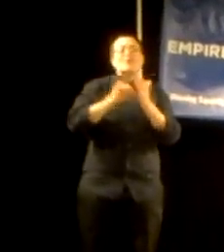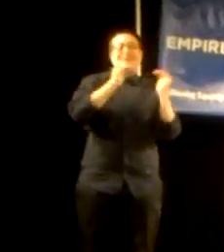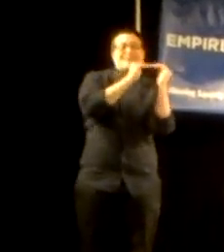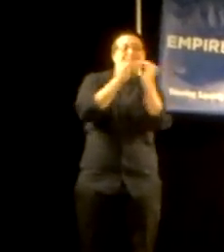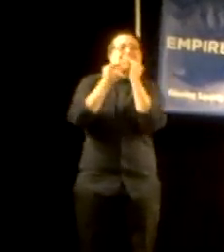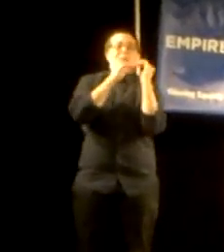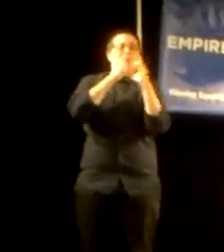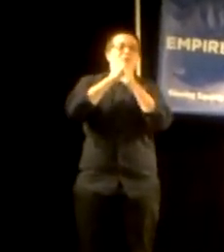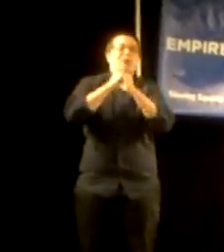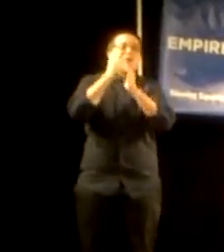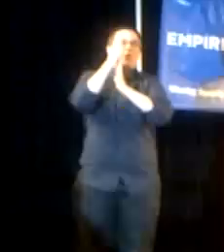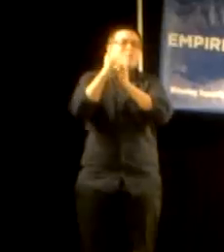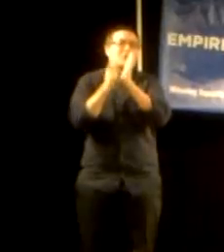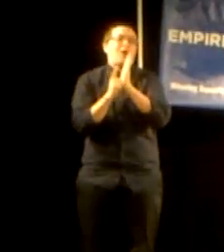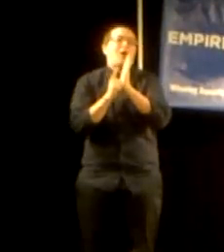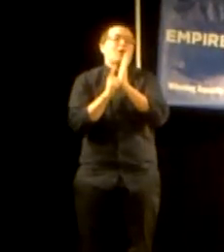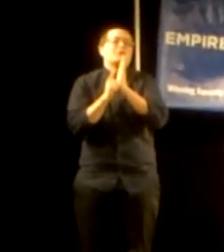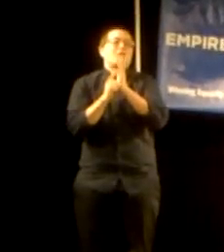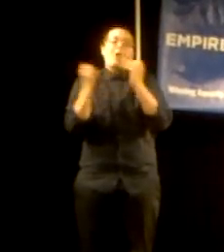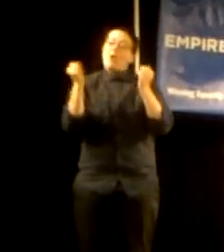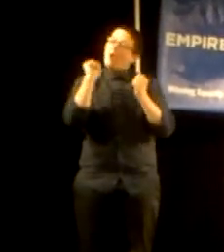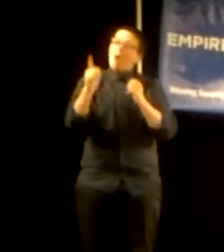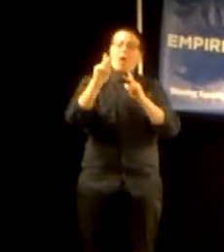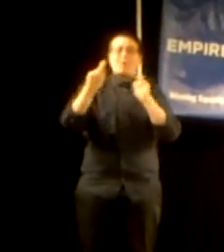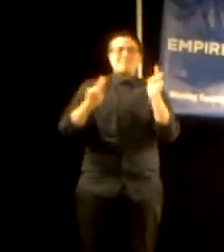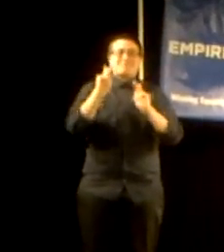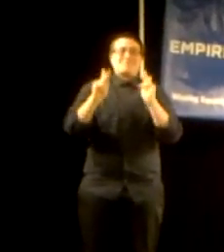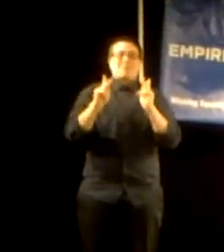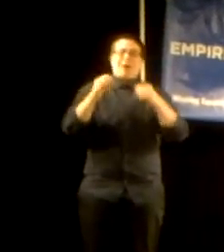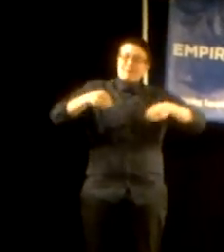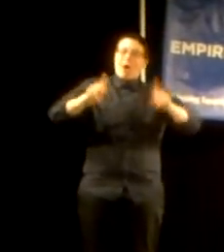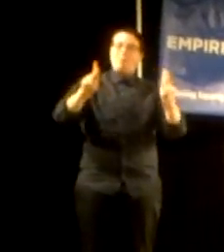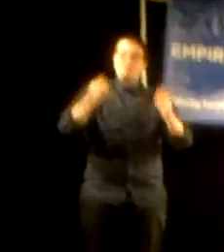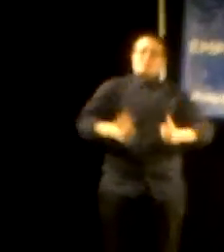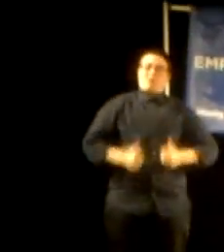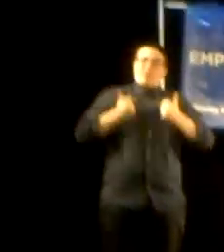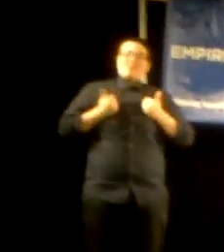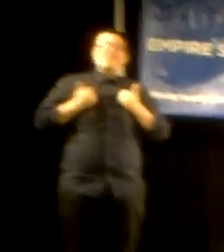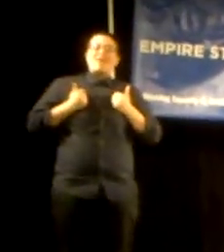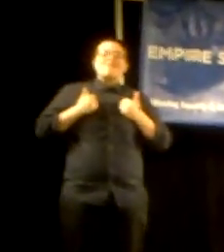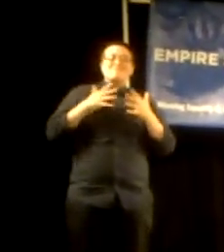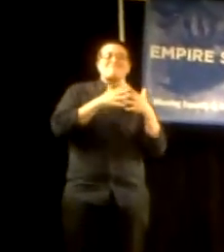can have the opportunity to live our American dreams. Thank you.